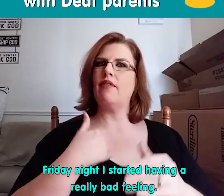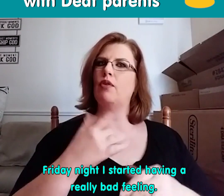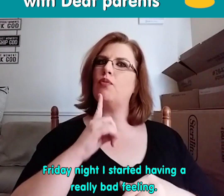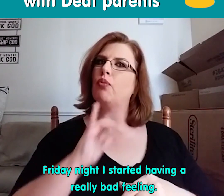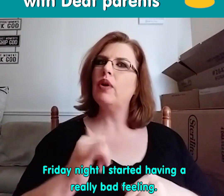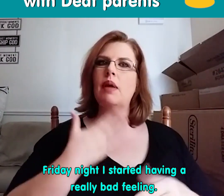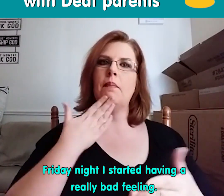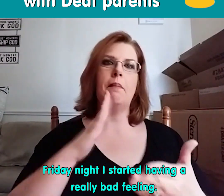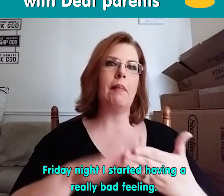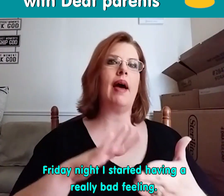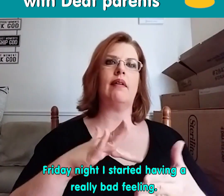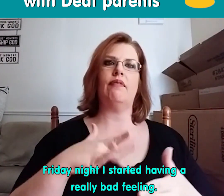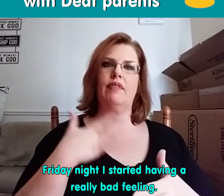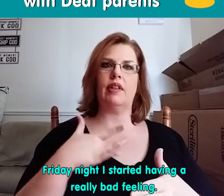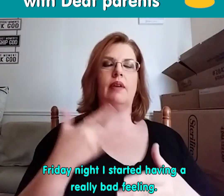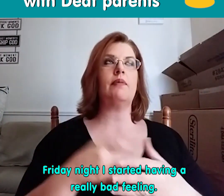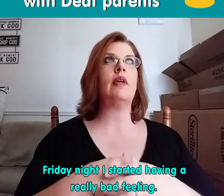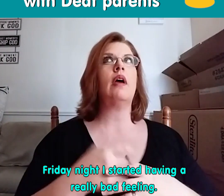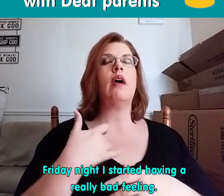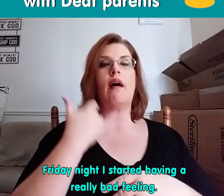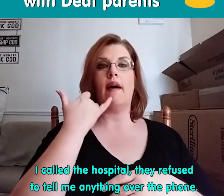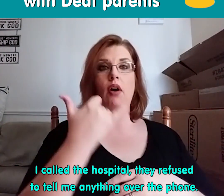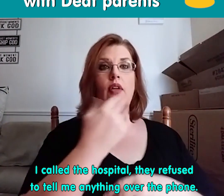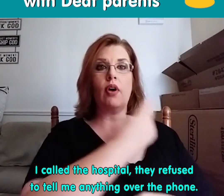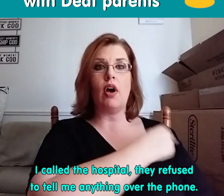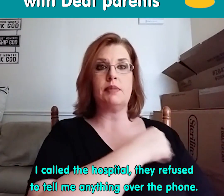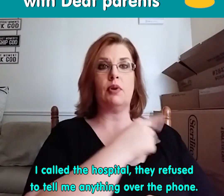test he had, I was always with him.